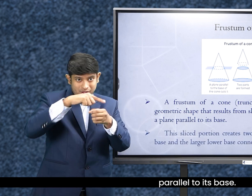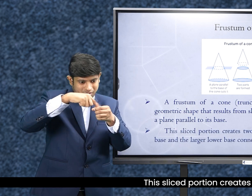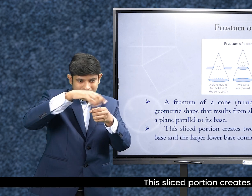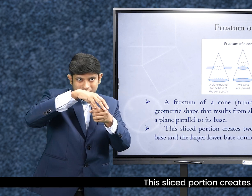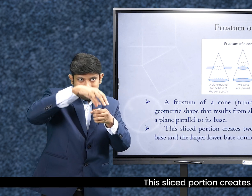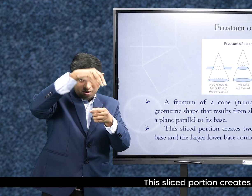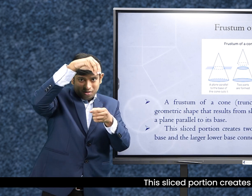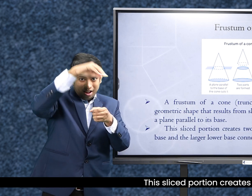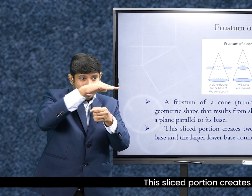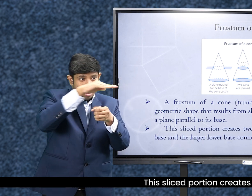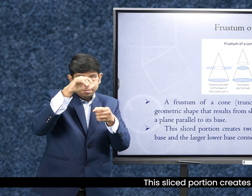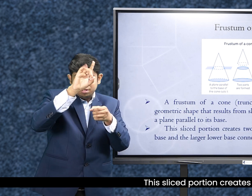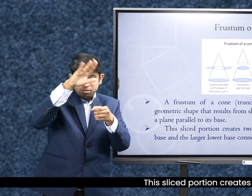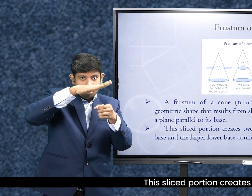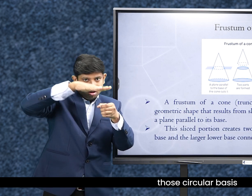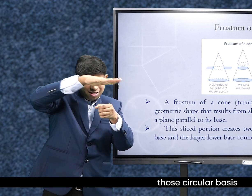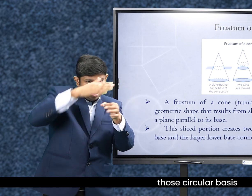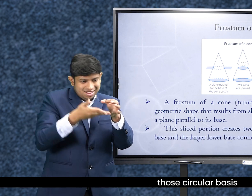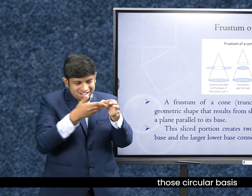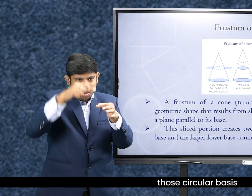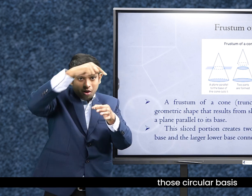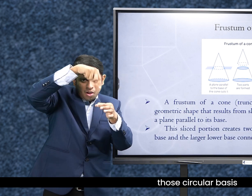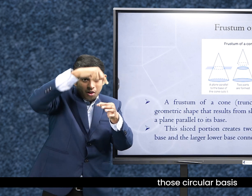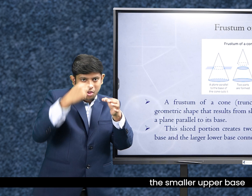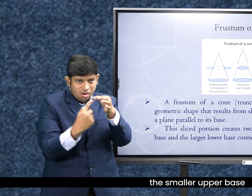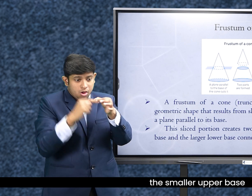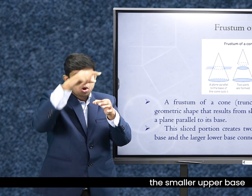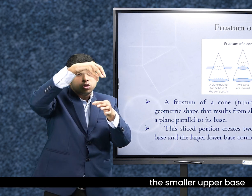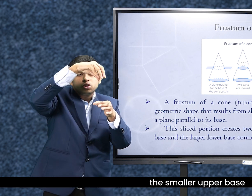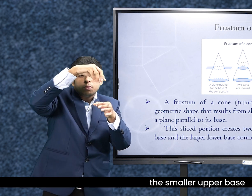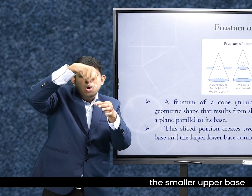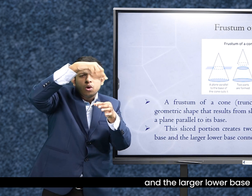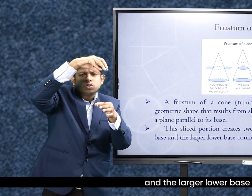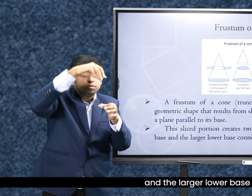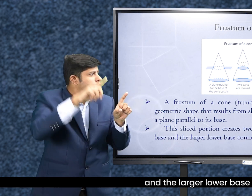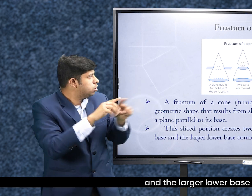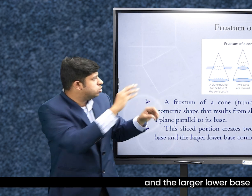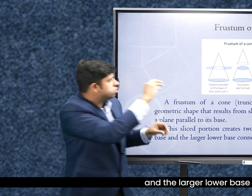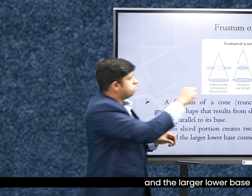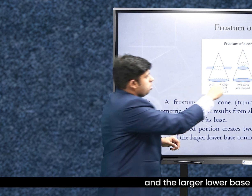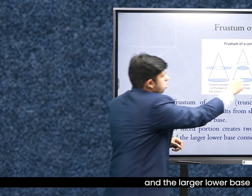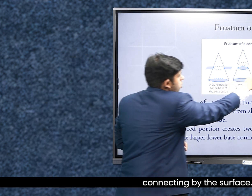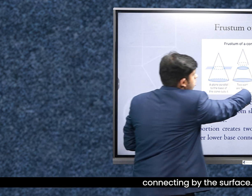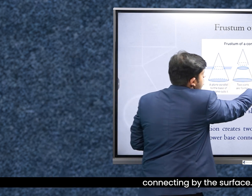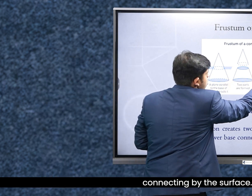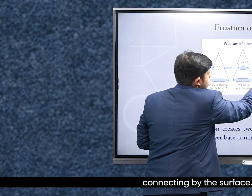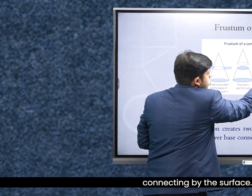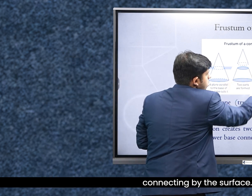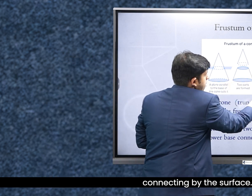This sliced portion creates two circular bases, the smaller upper base and the larger lower base, connecting by a curved